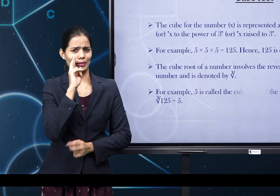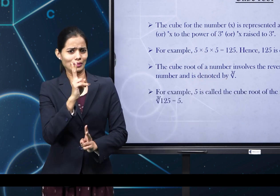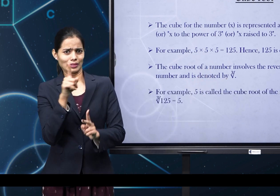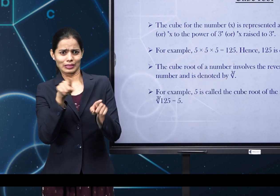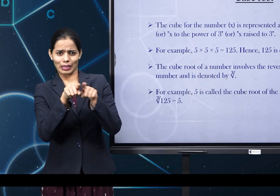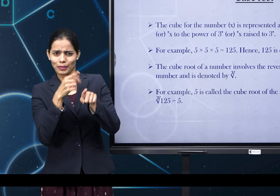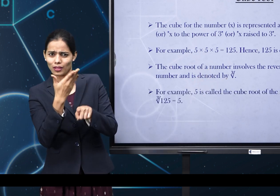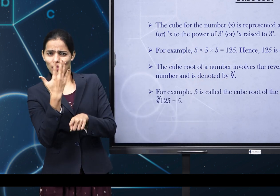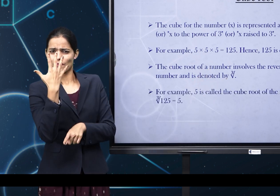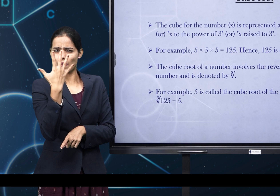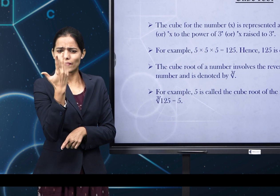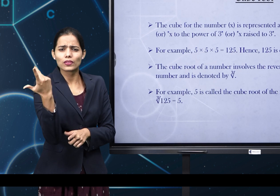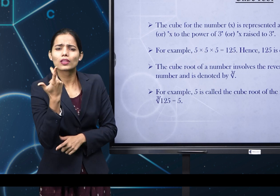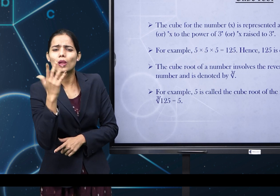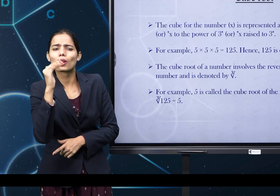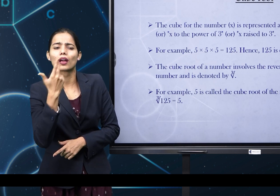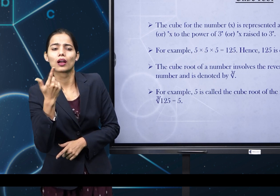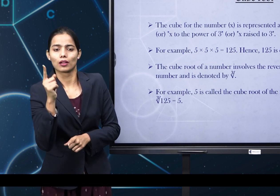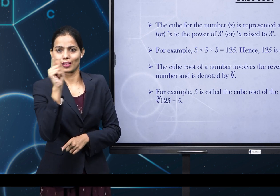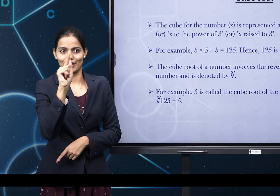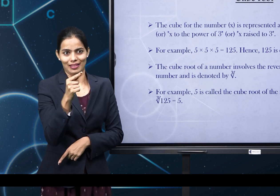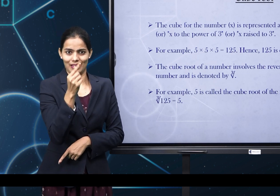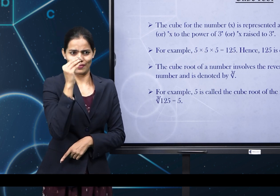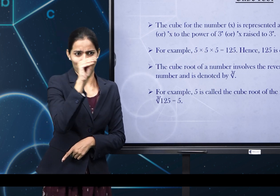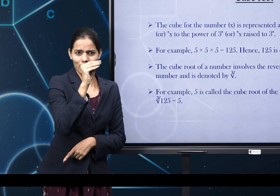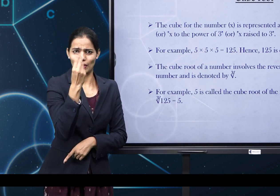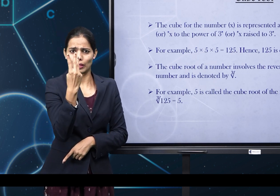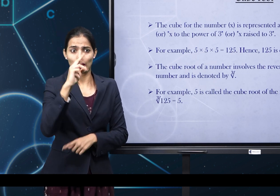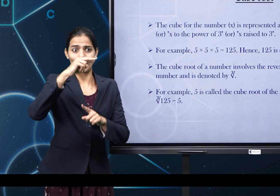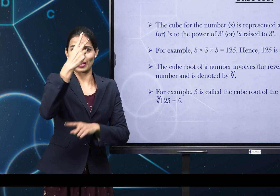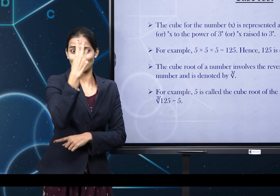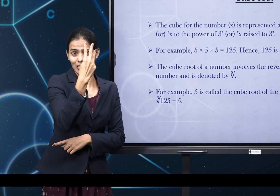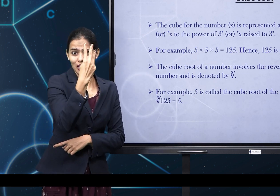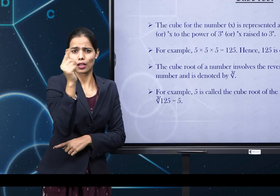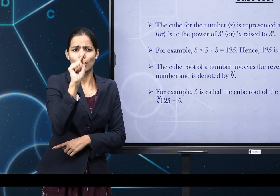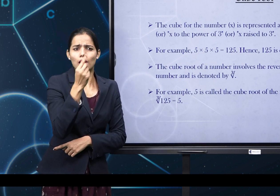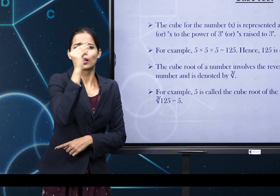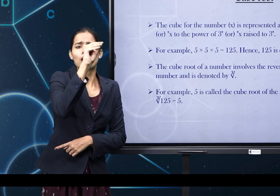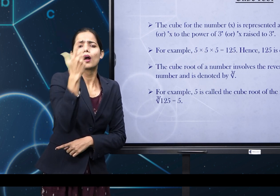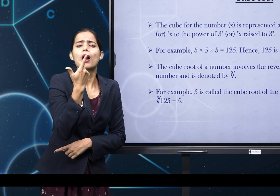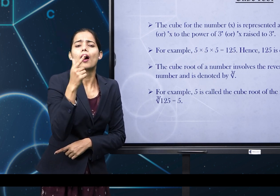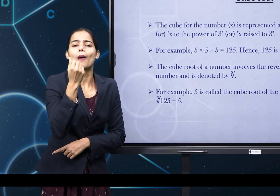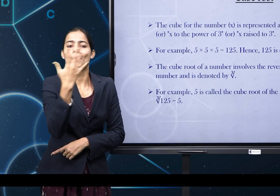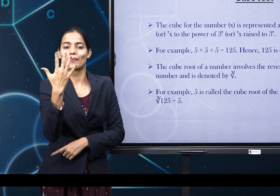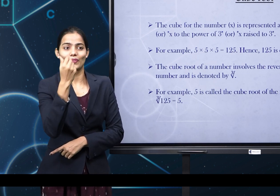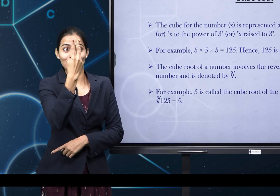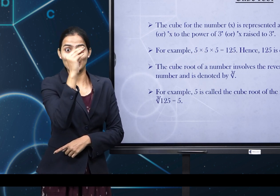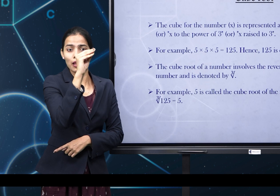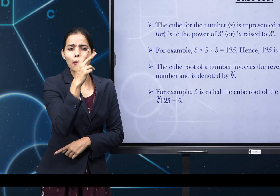Considering the same example, 5 is called the cube root of the number 125 and is written as cube